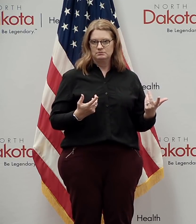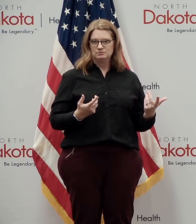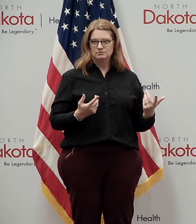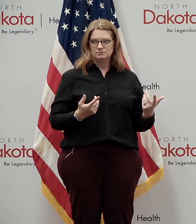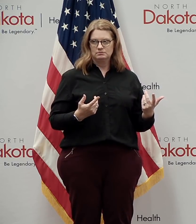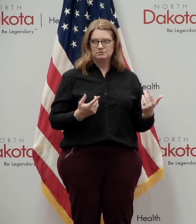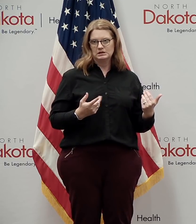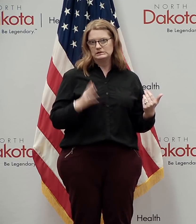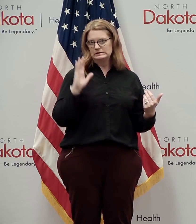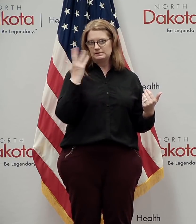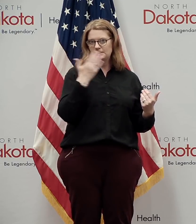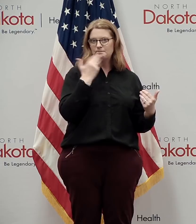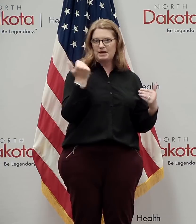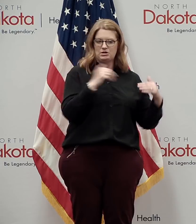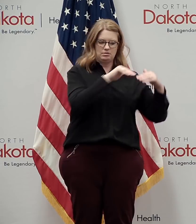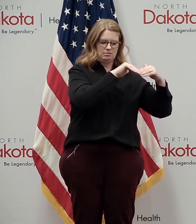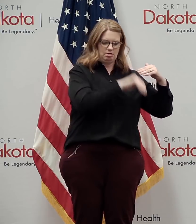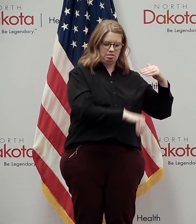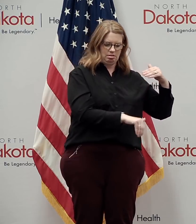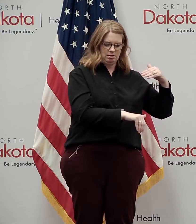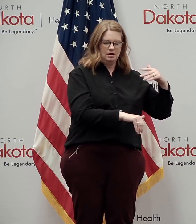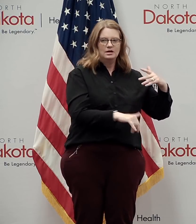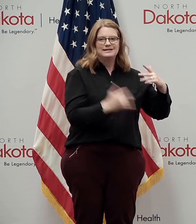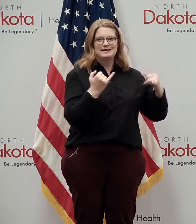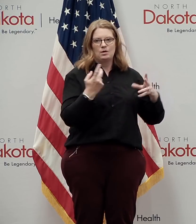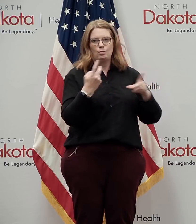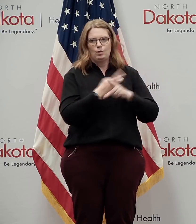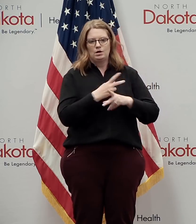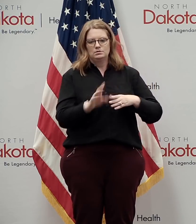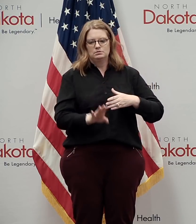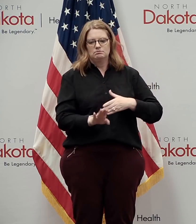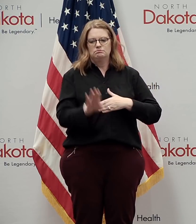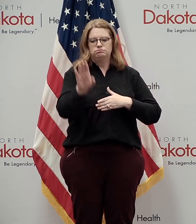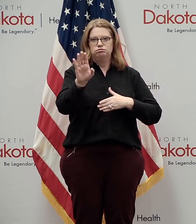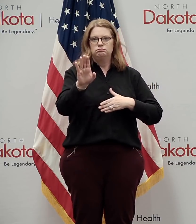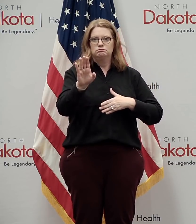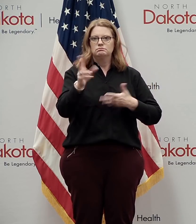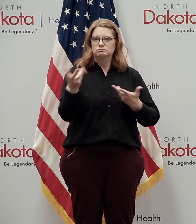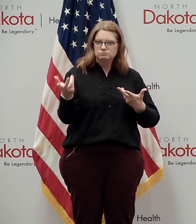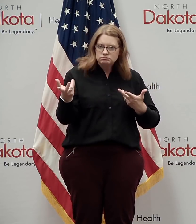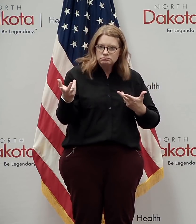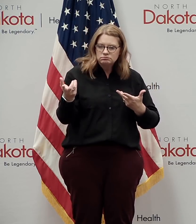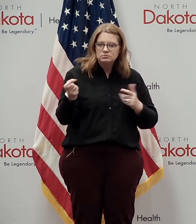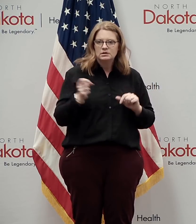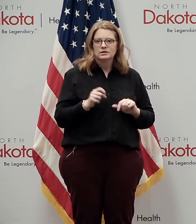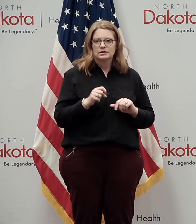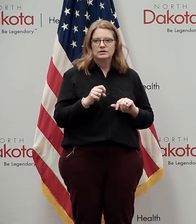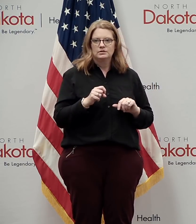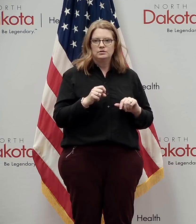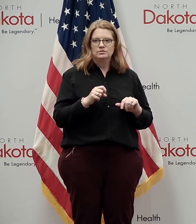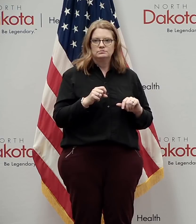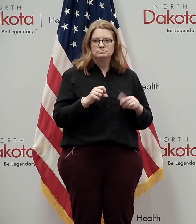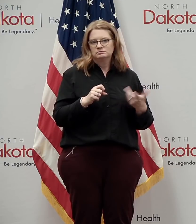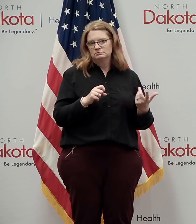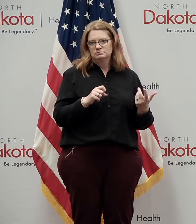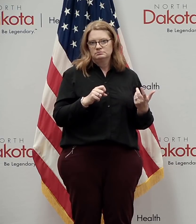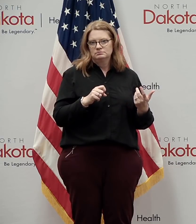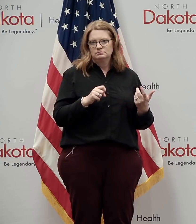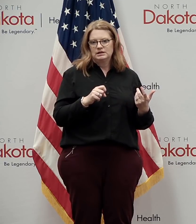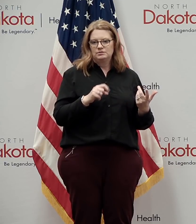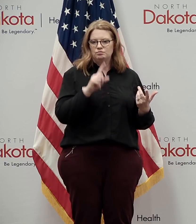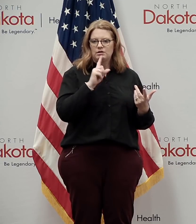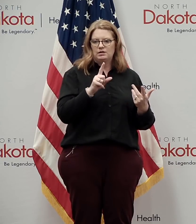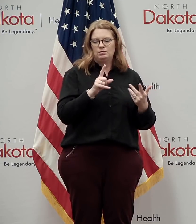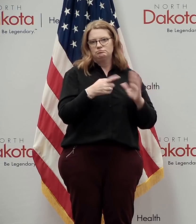looking better when things were dropping, and it would show us slightly worse now because it favors whatever direction or disfavors